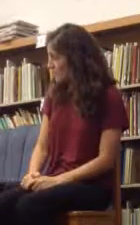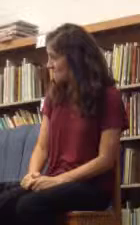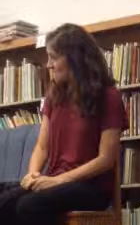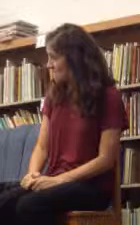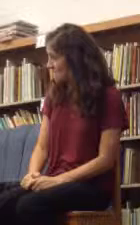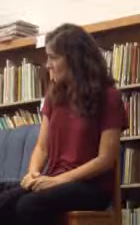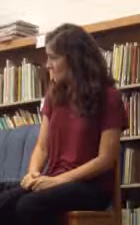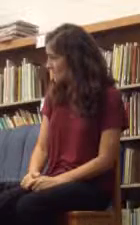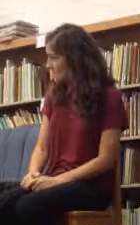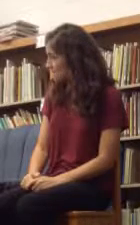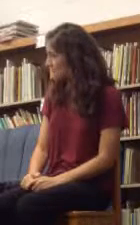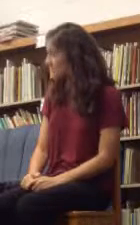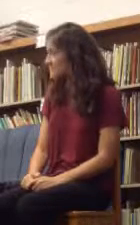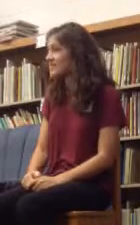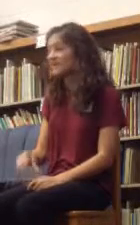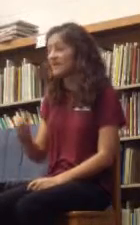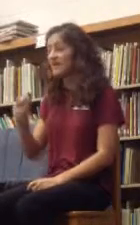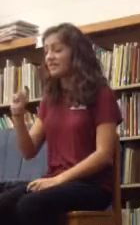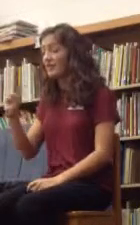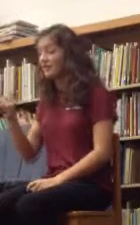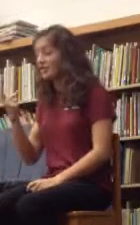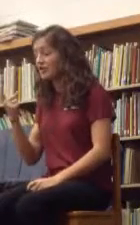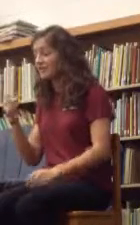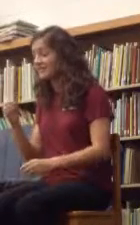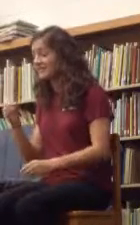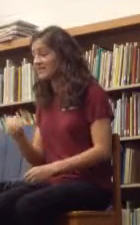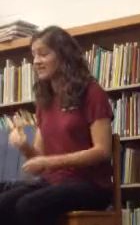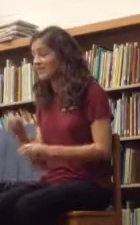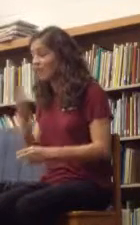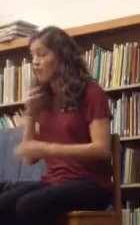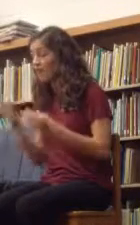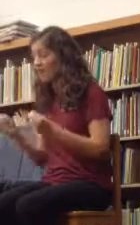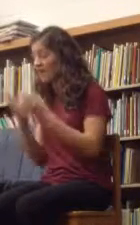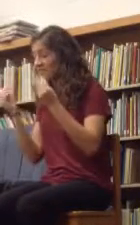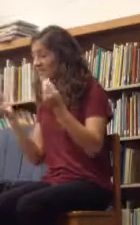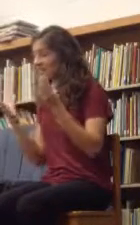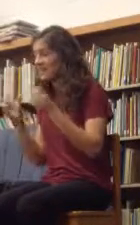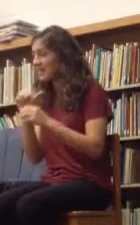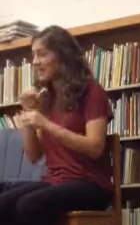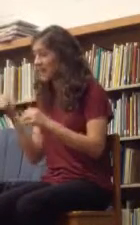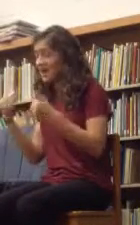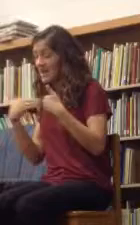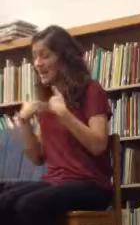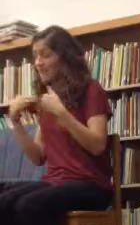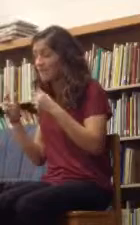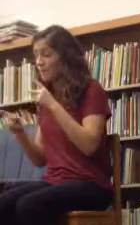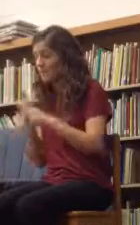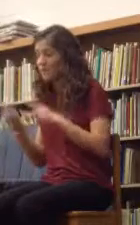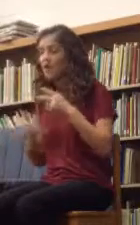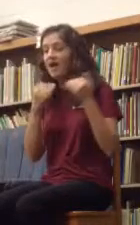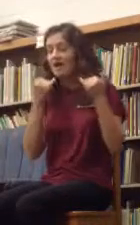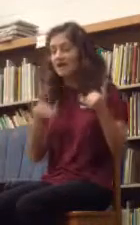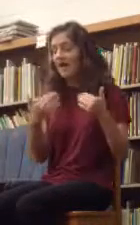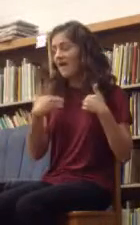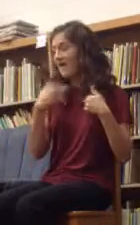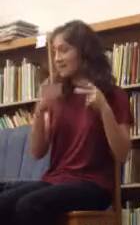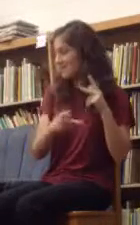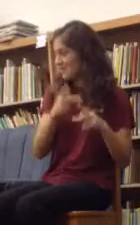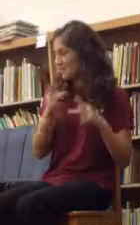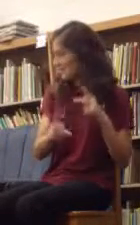have persons, but at the end it has. Yep, it has people at the end. Very good. All right. I like that one too.